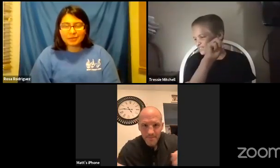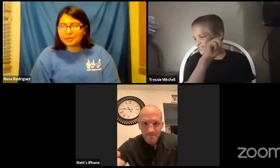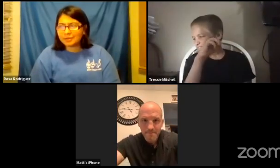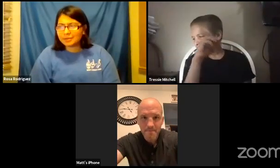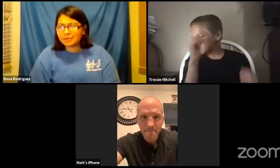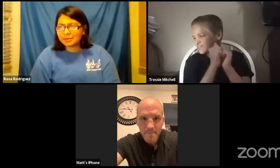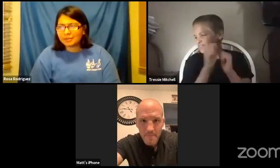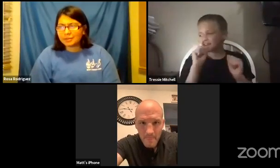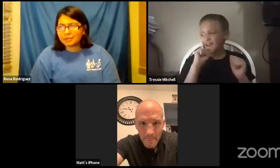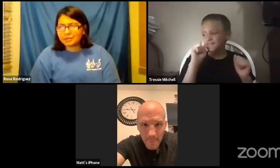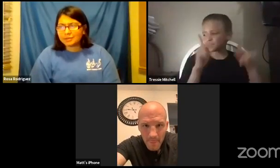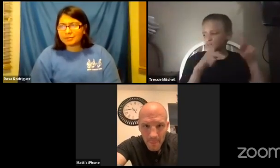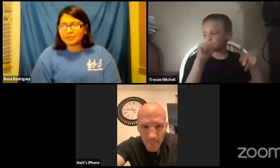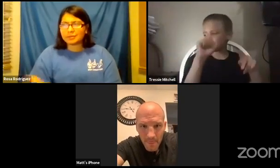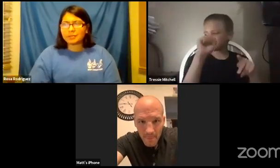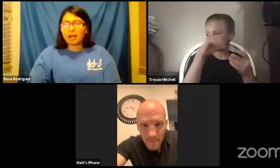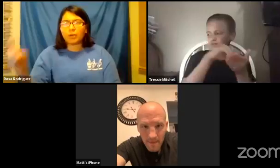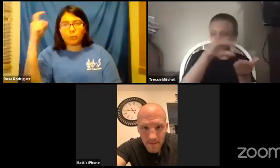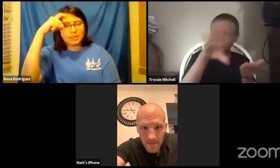Anything you want to share?